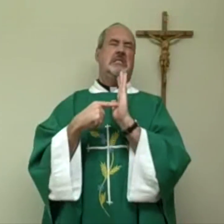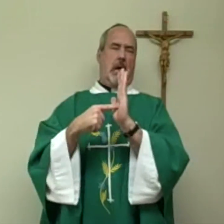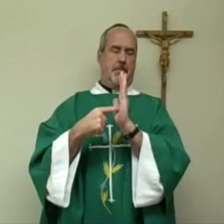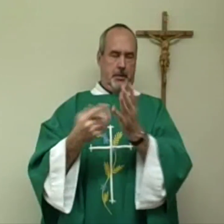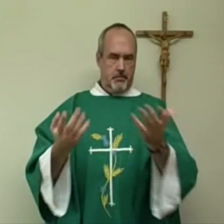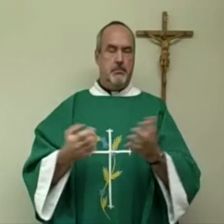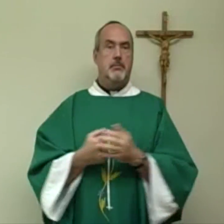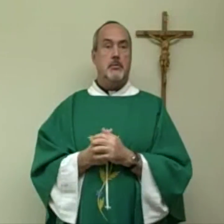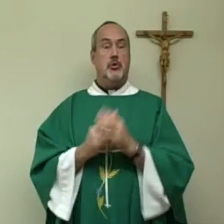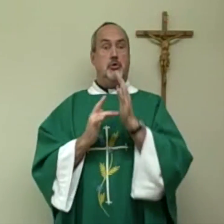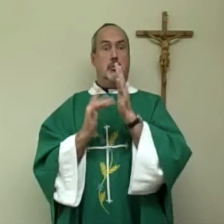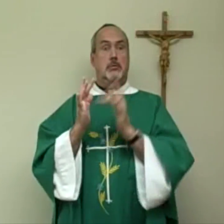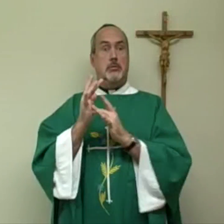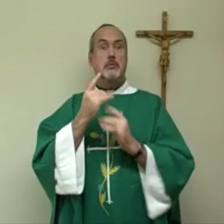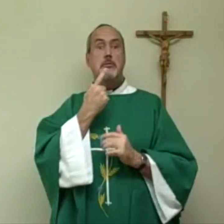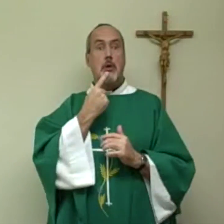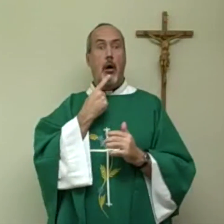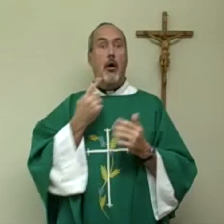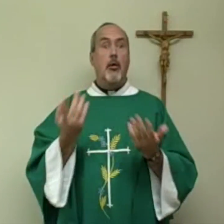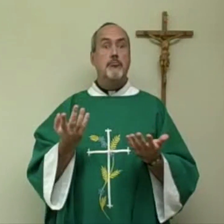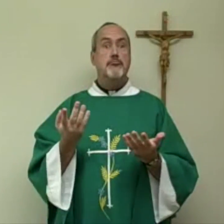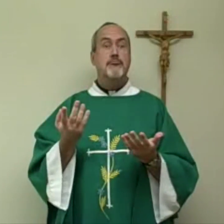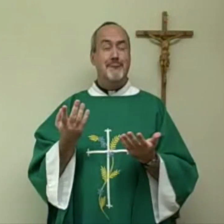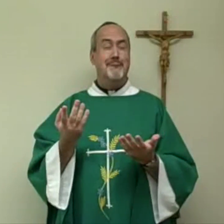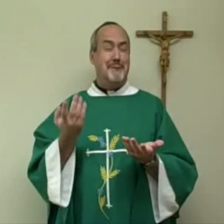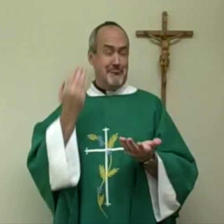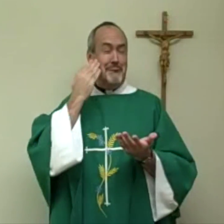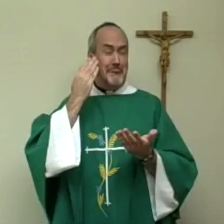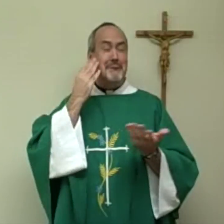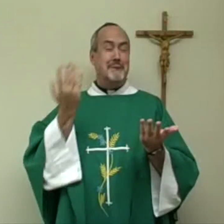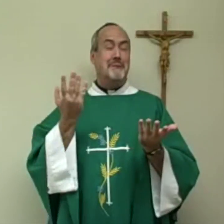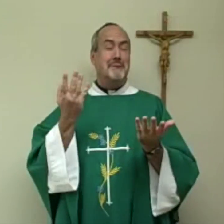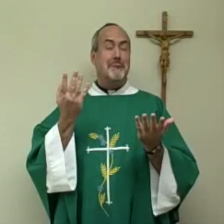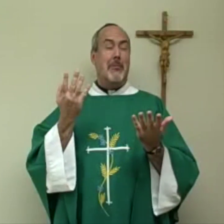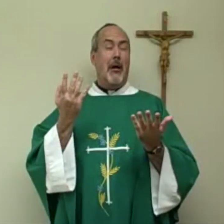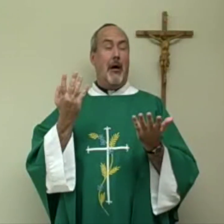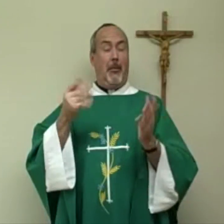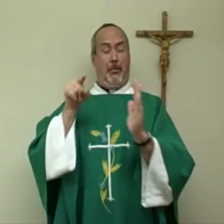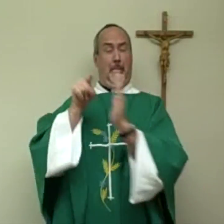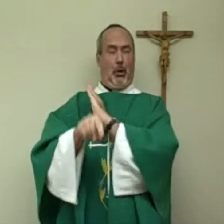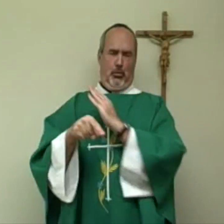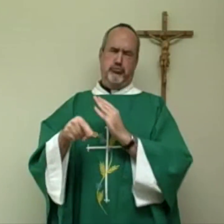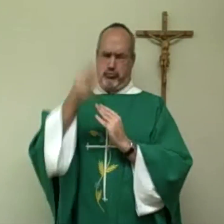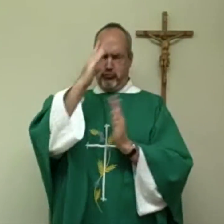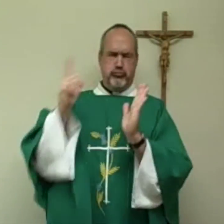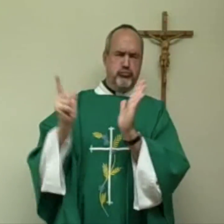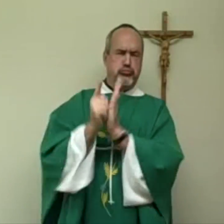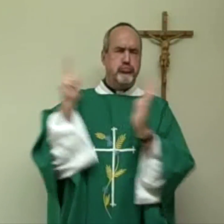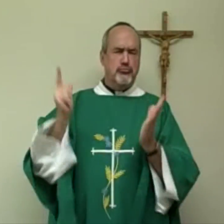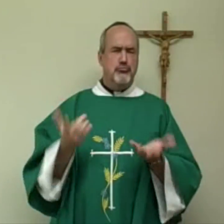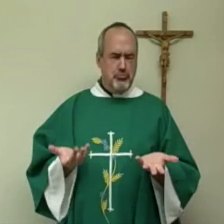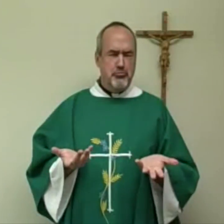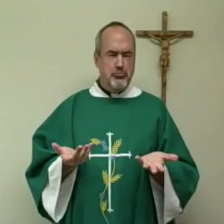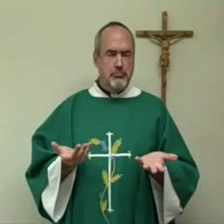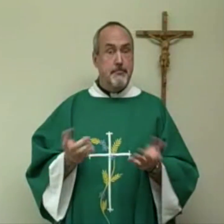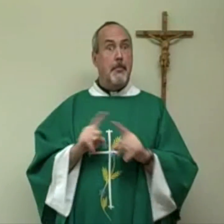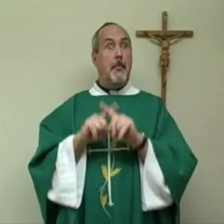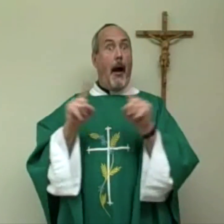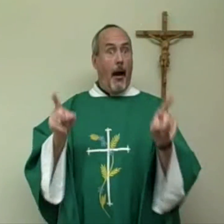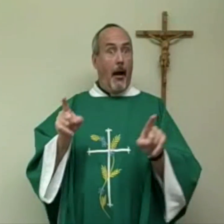those laws. For example, Jesus said, as we know, that we are not allowed